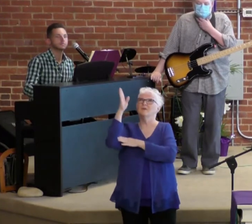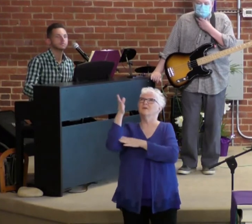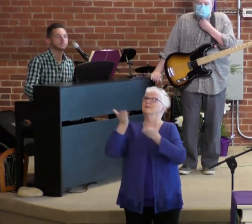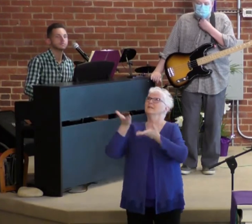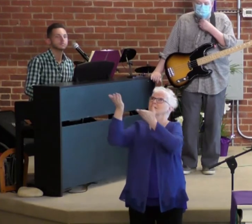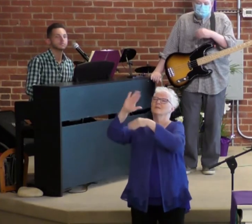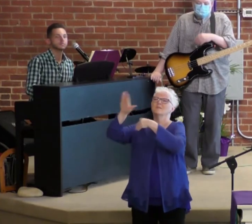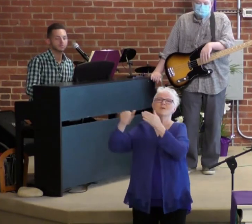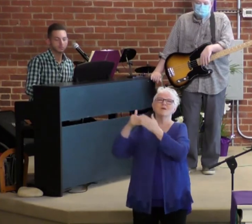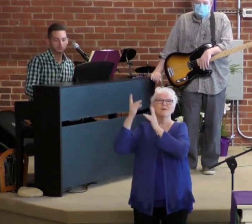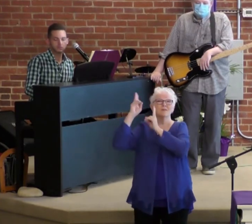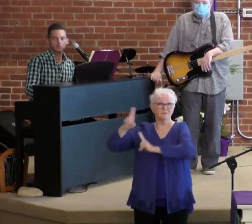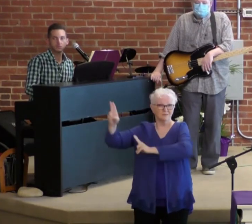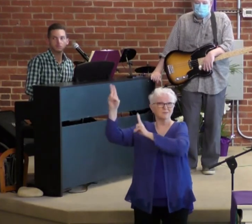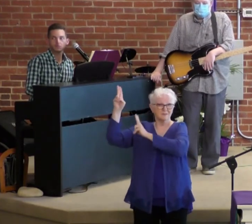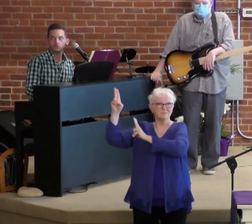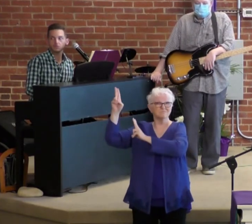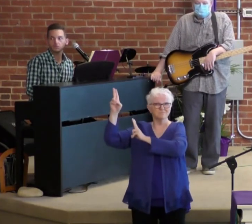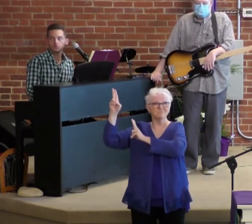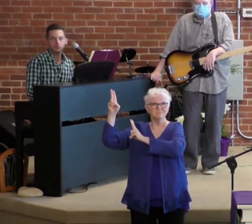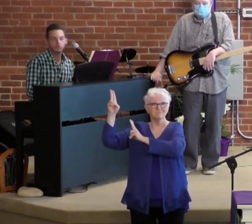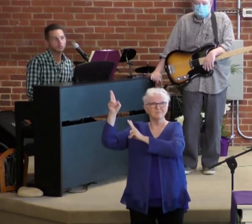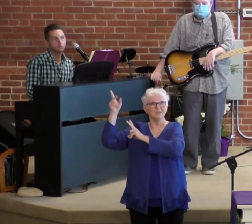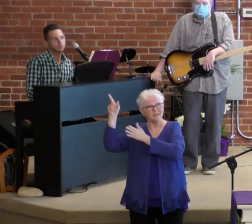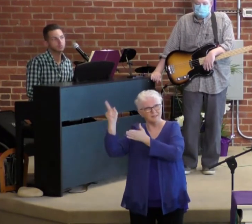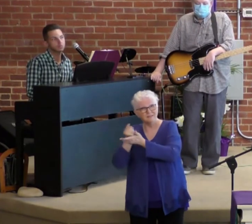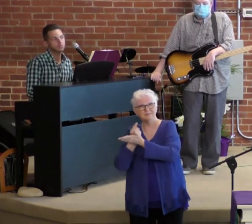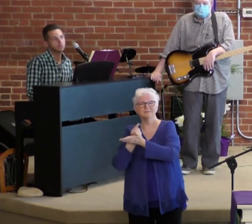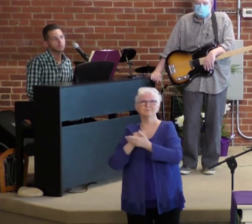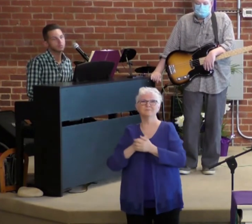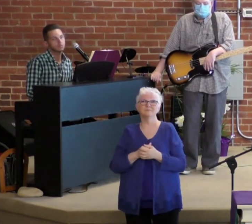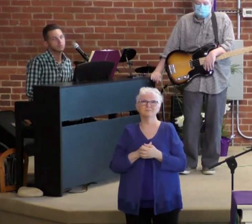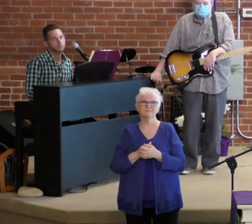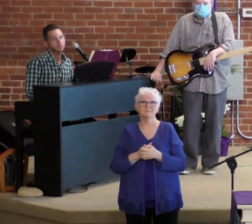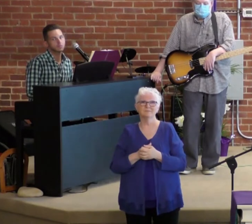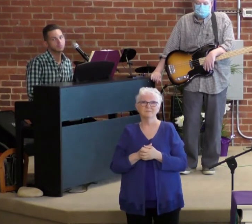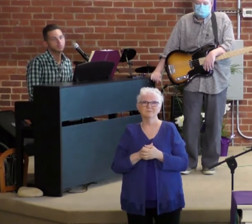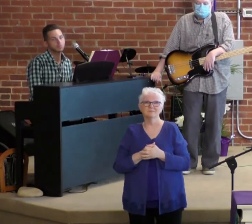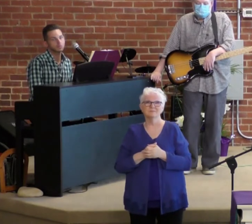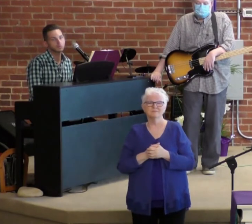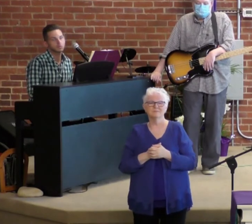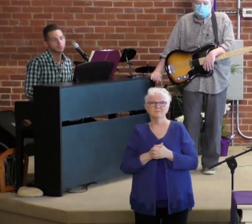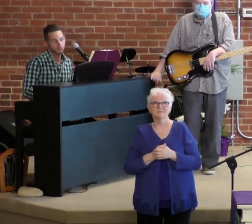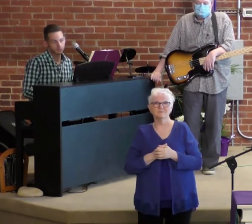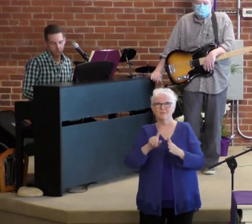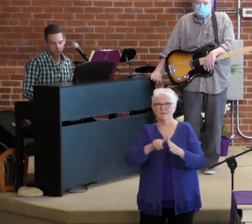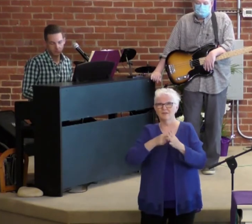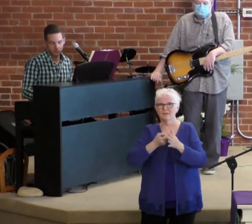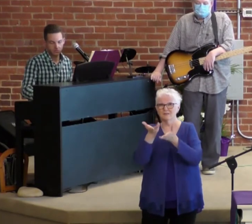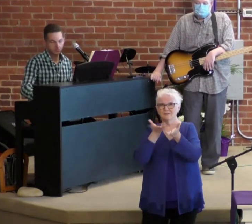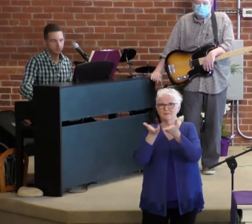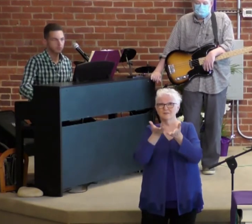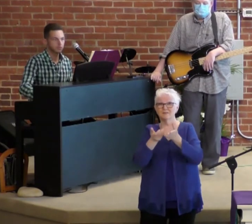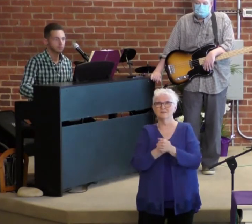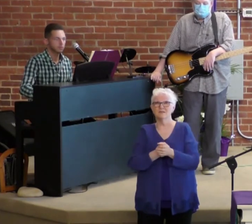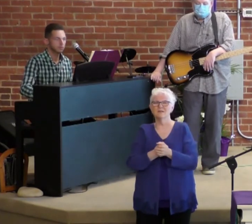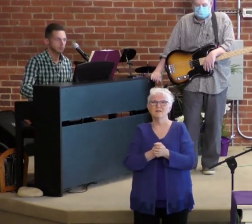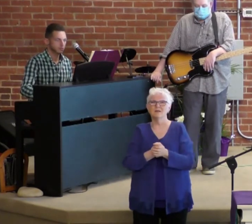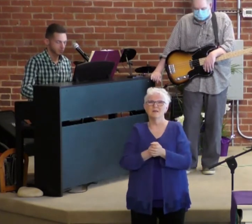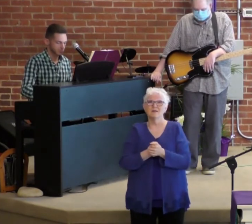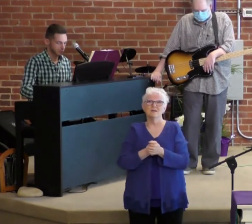glory that is due His holy name. So we want to begin our service today by